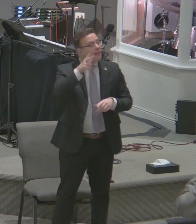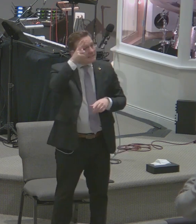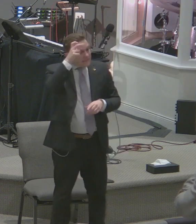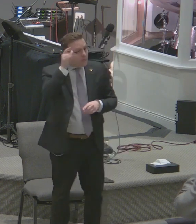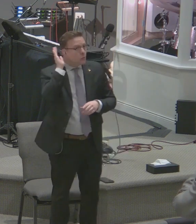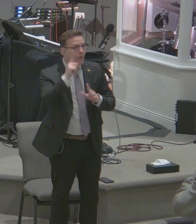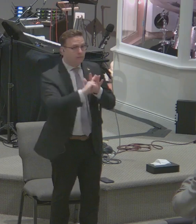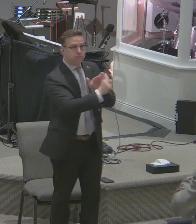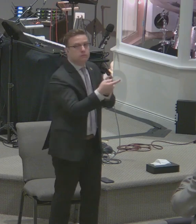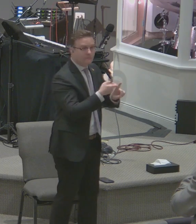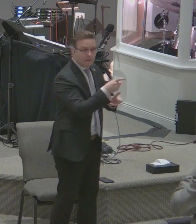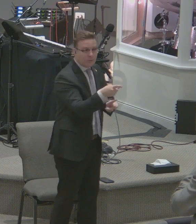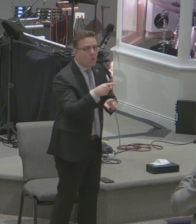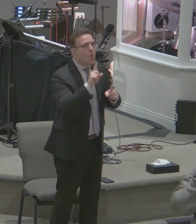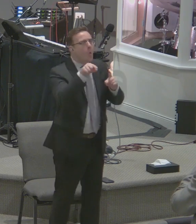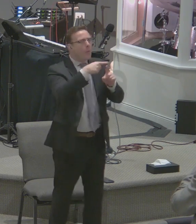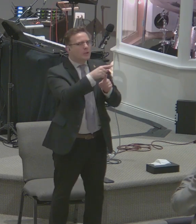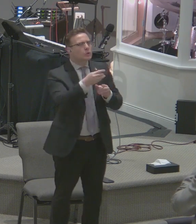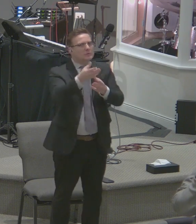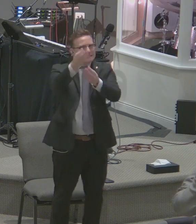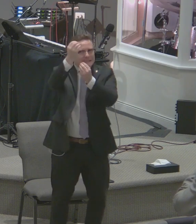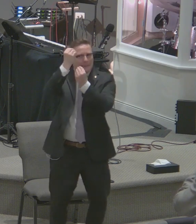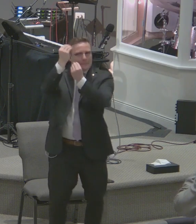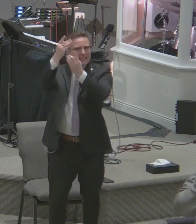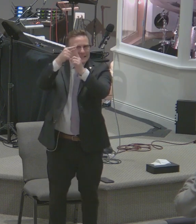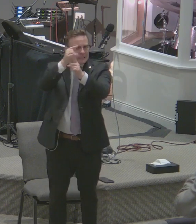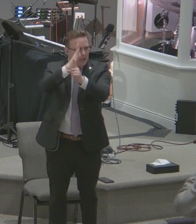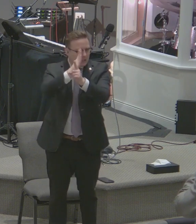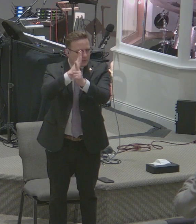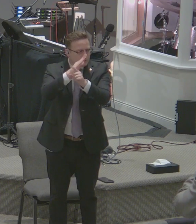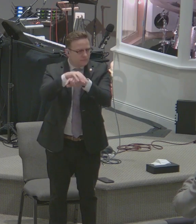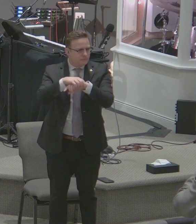you. That's what James said.